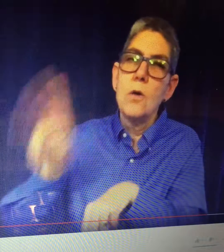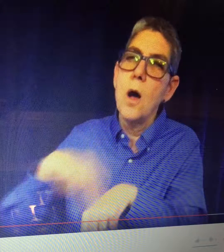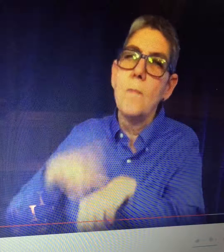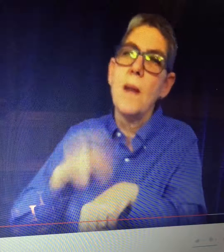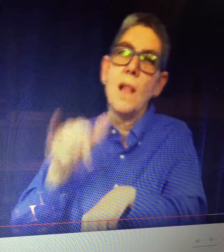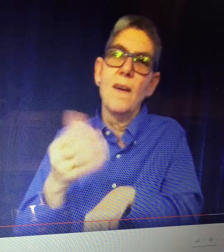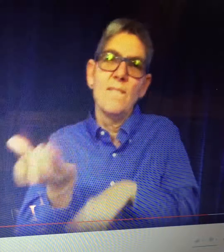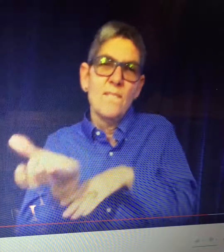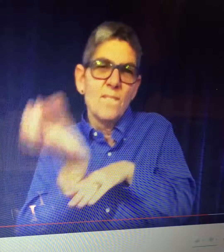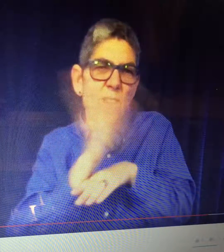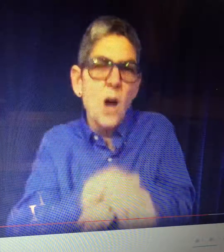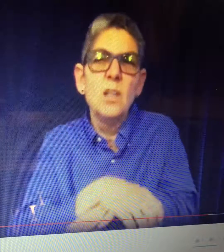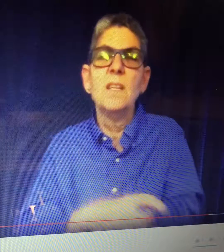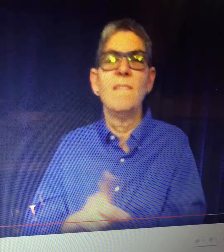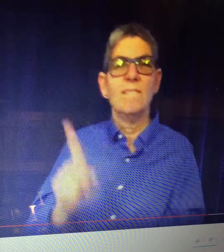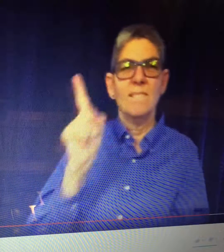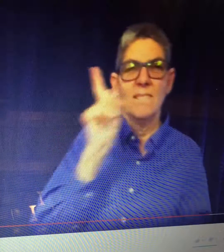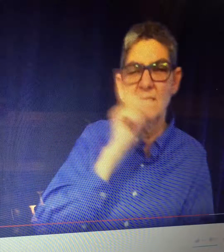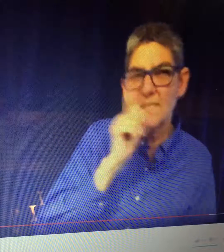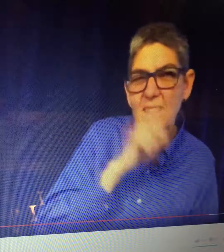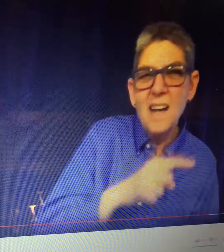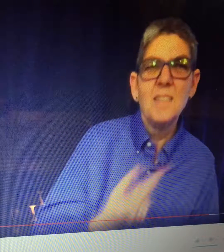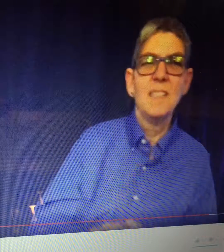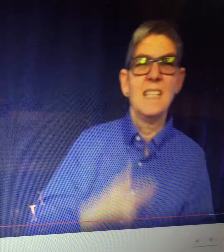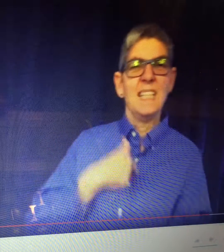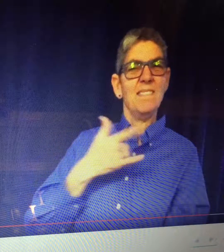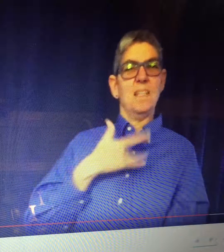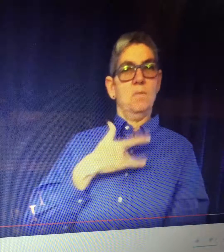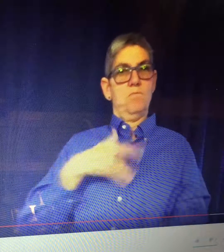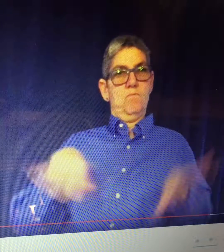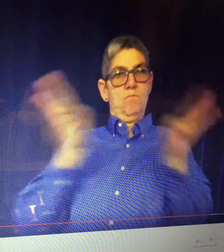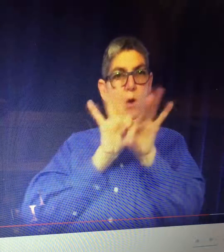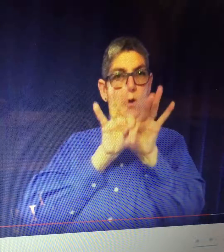doing that. And on that topic, it's fake.